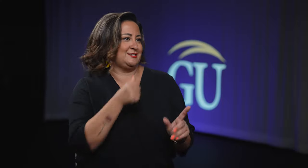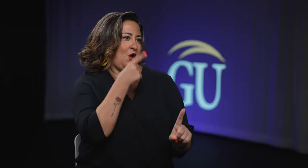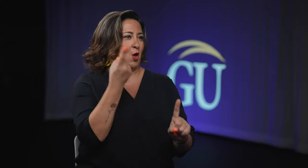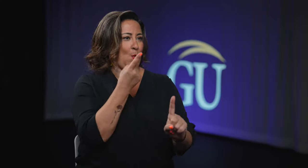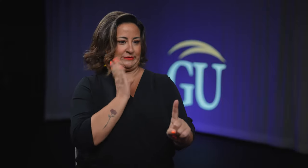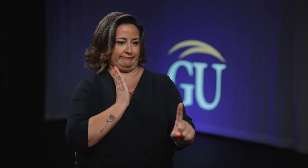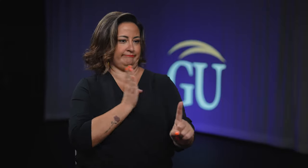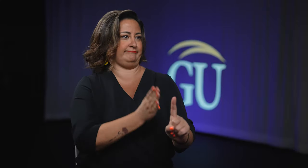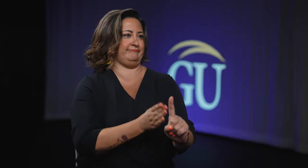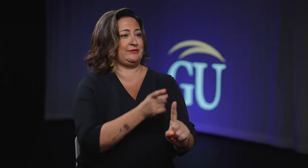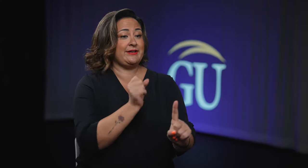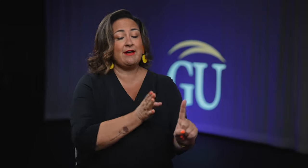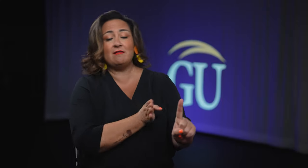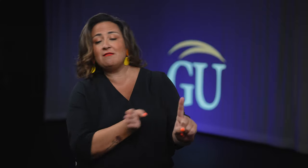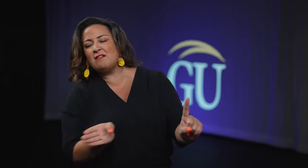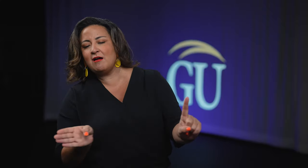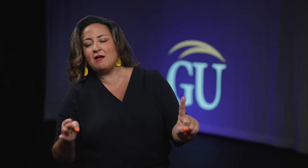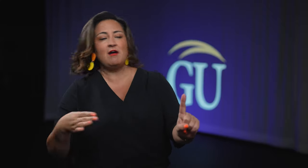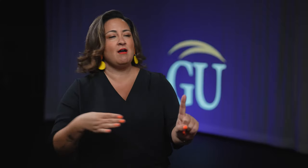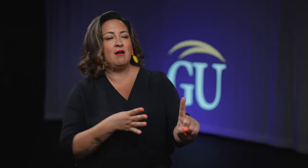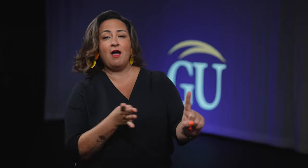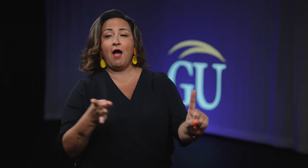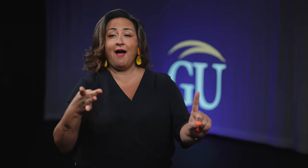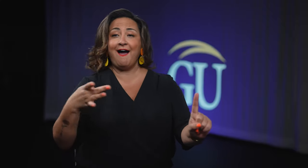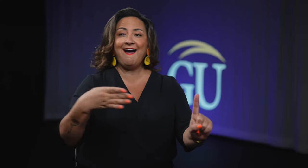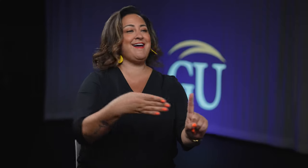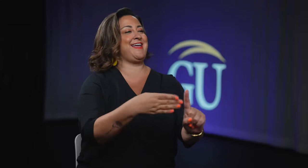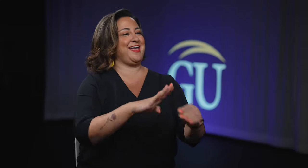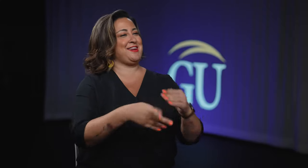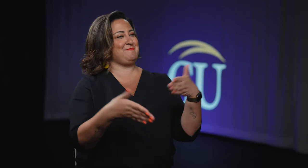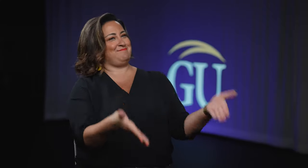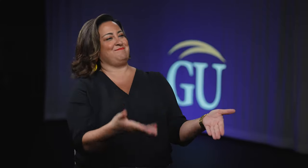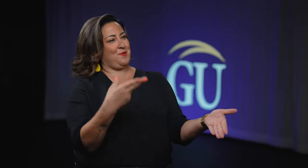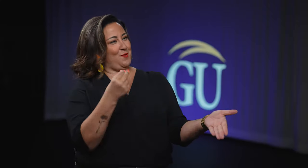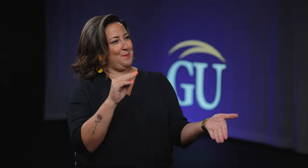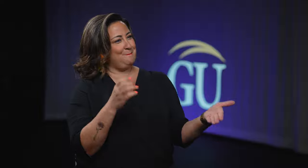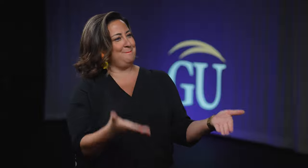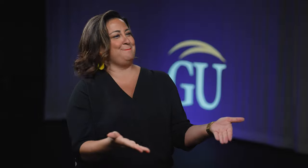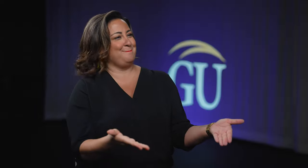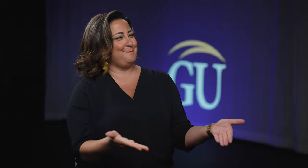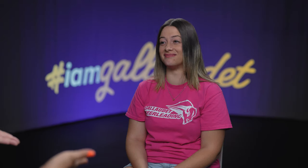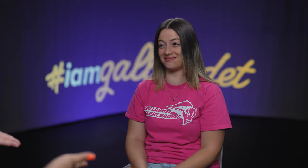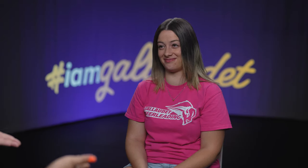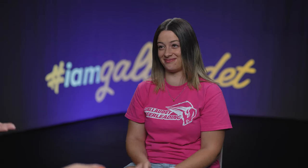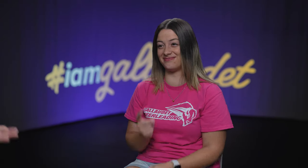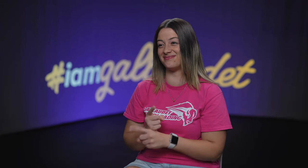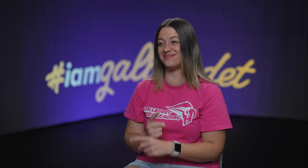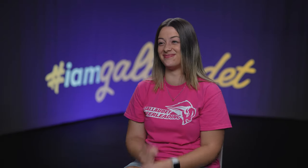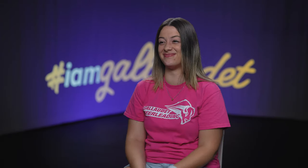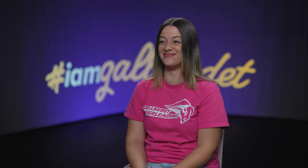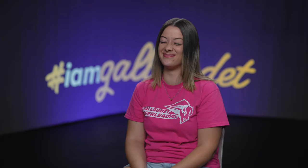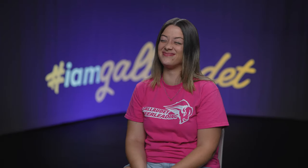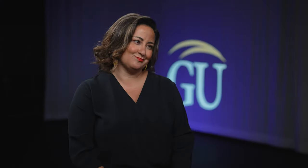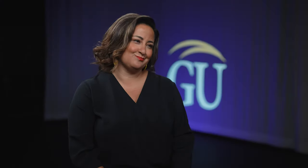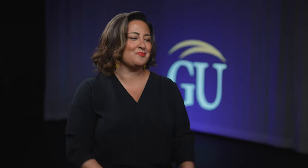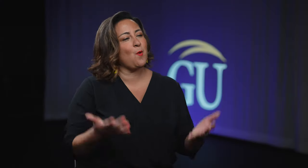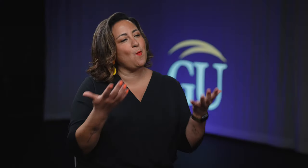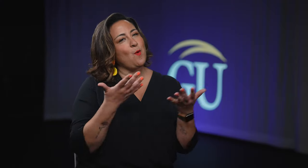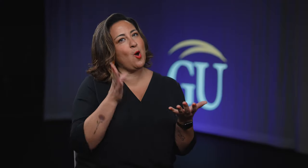get from point A to point B. You can have twists and turns and end up in the same place. Right. What